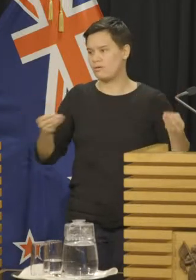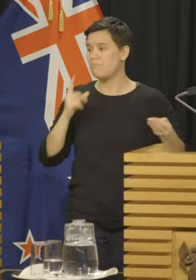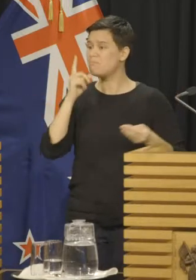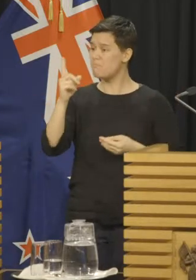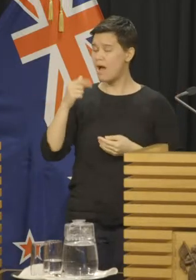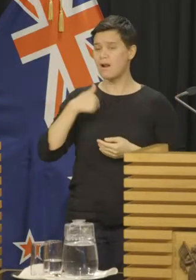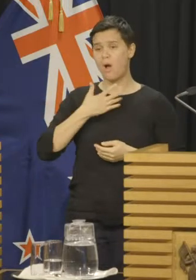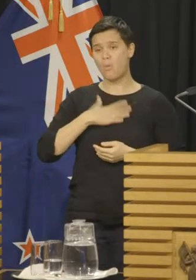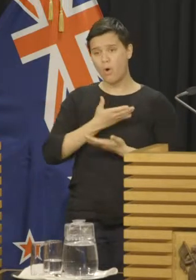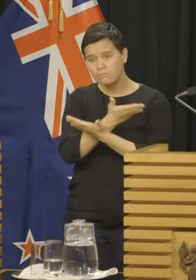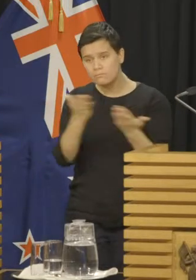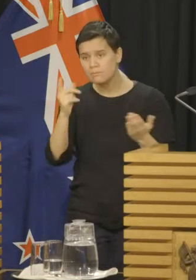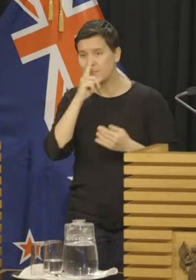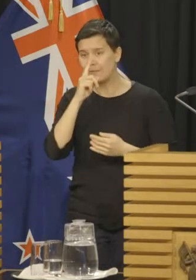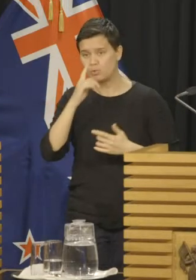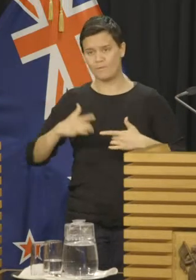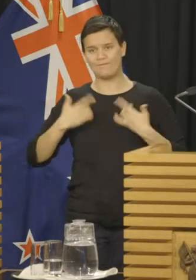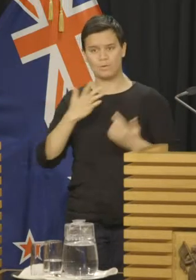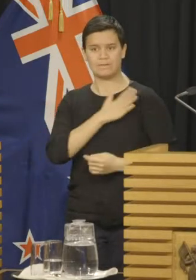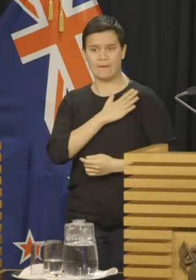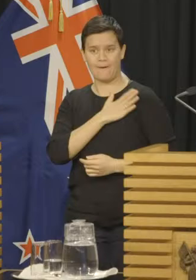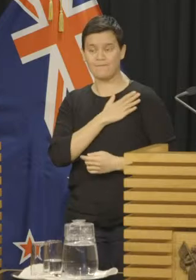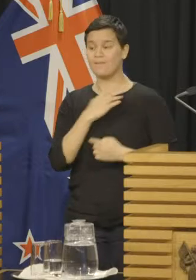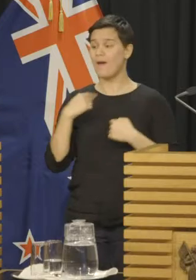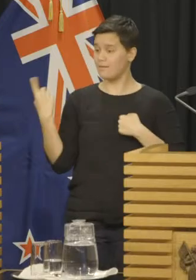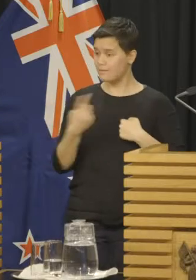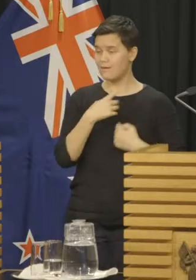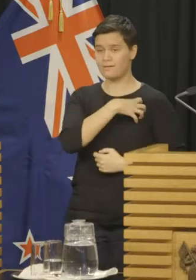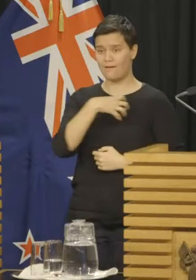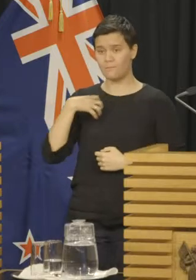feel assured that we use a very strong evidence base in